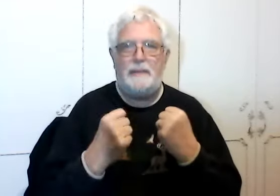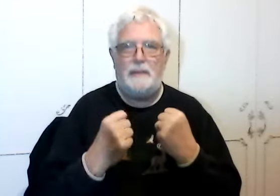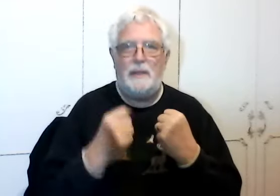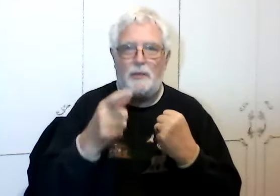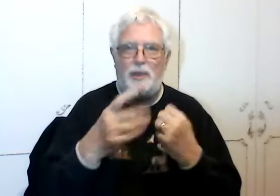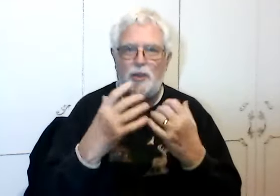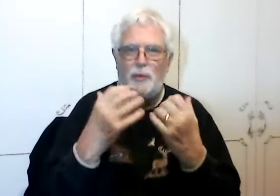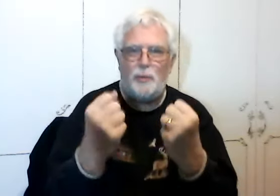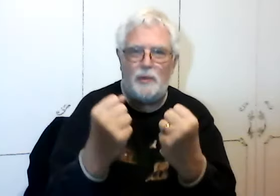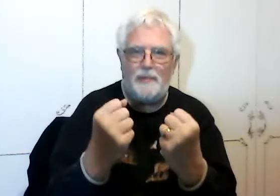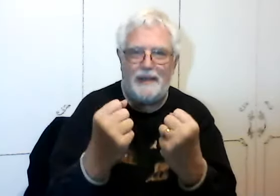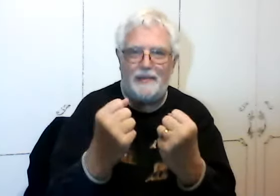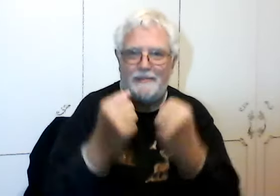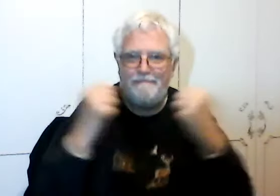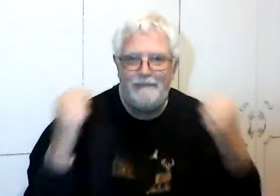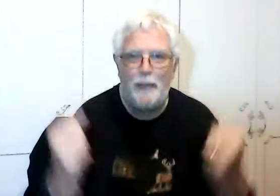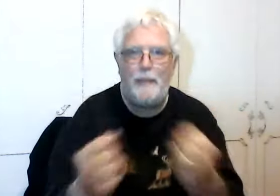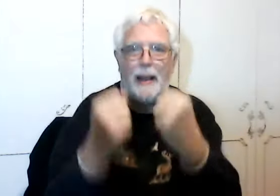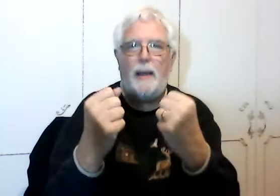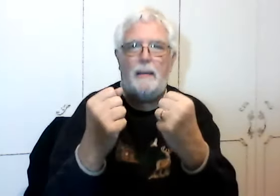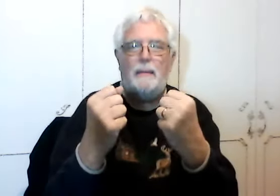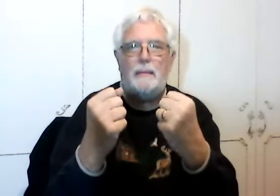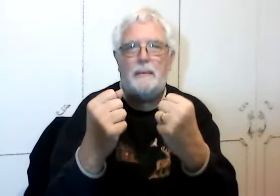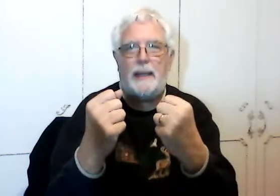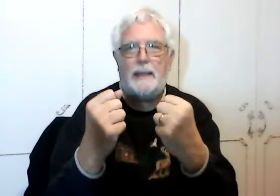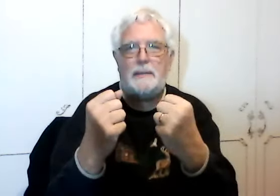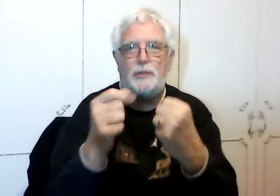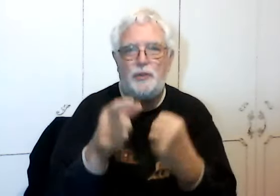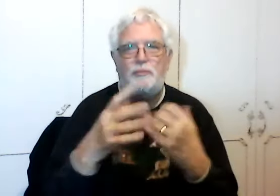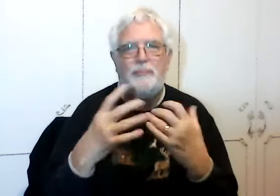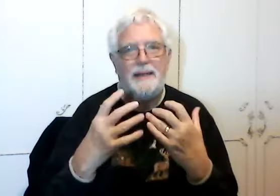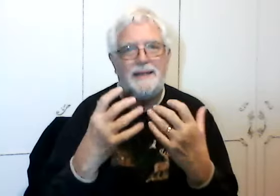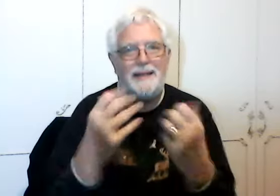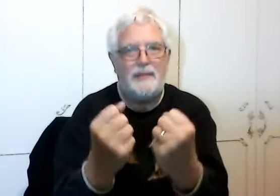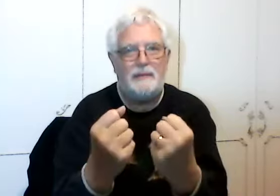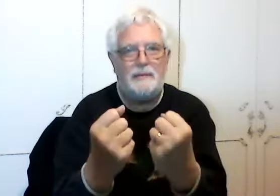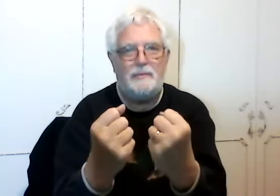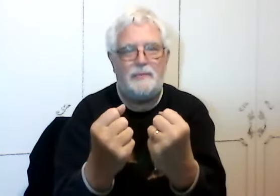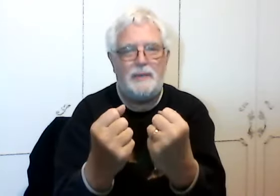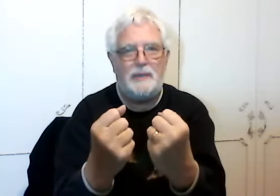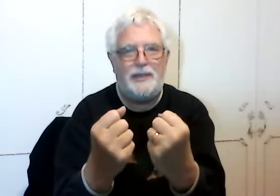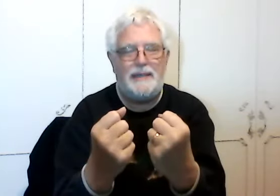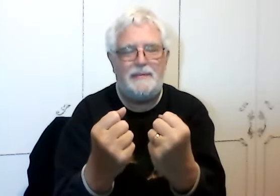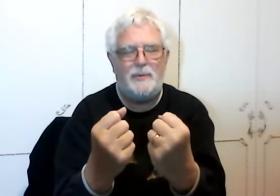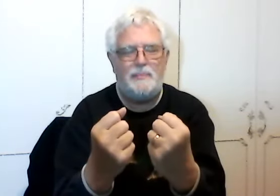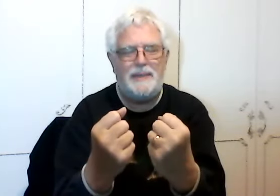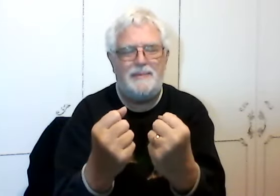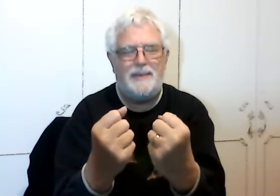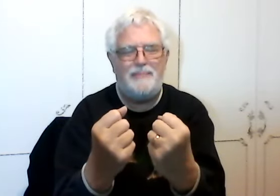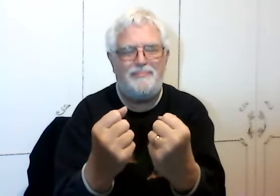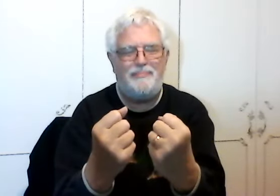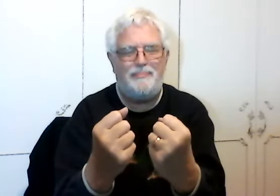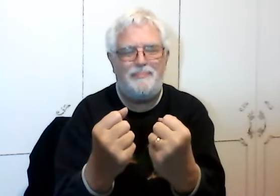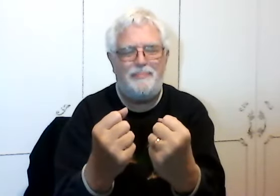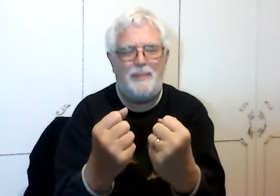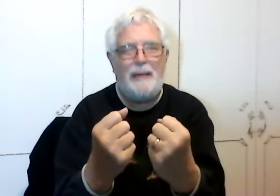could be you have been given empower. Okay, so you've been given, you achieved or been, the power